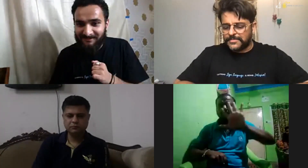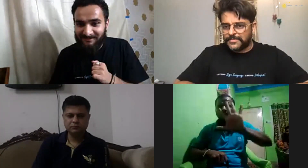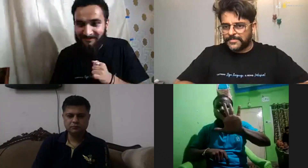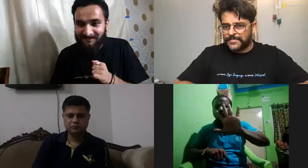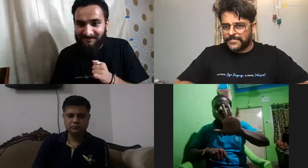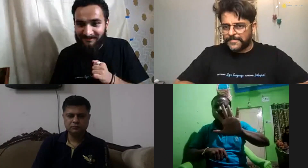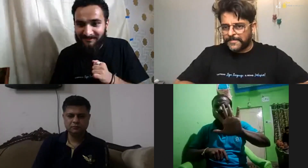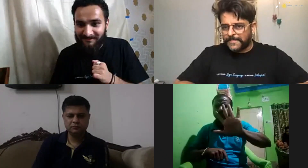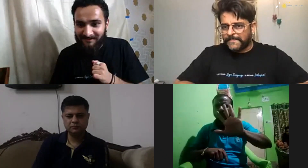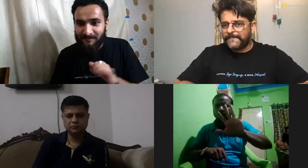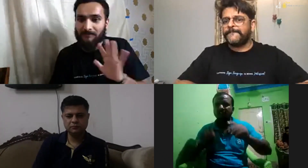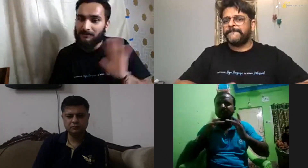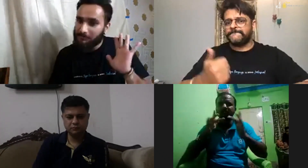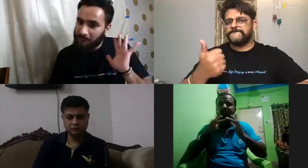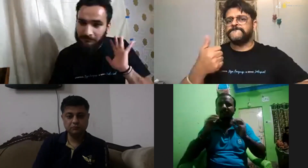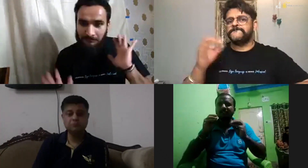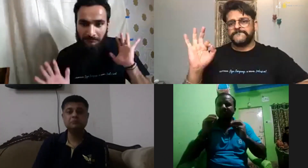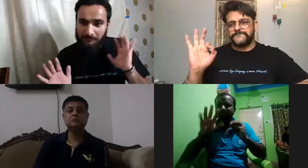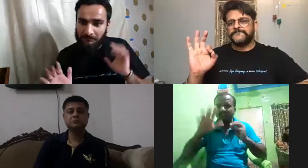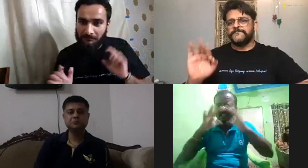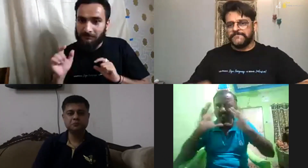Yeah, around 5 things.